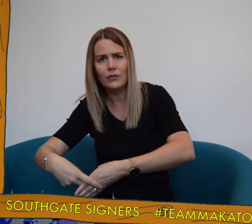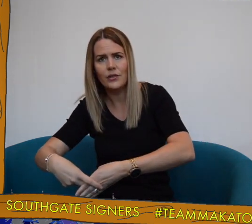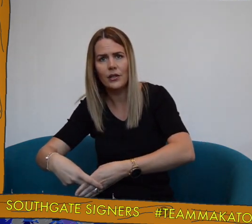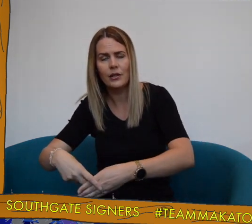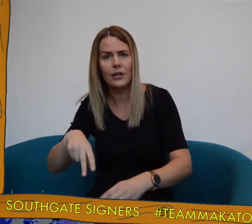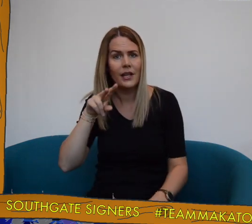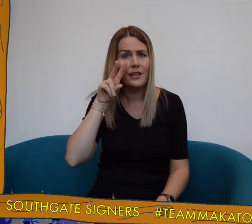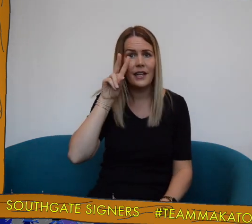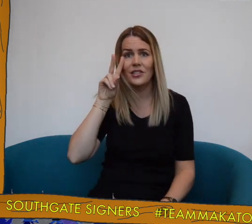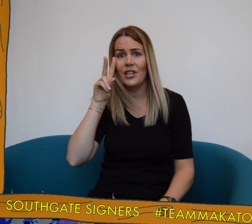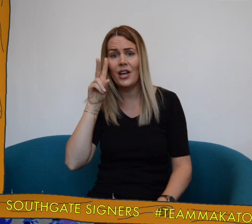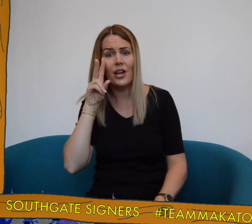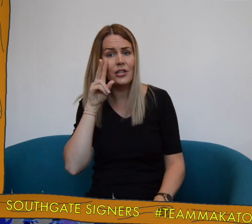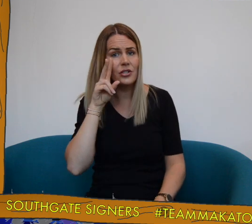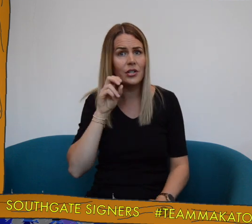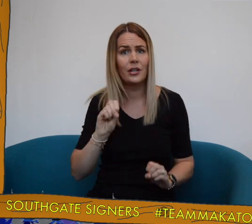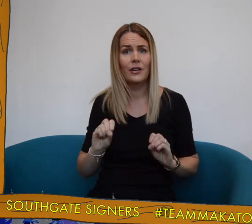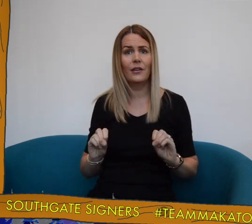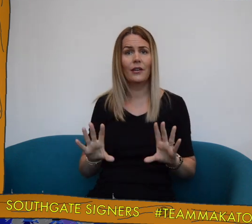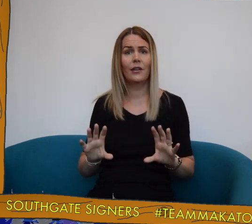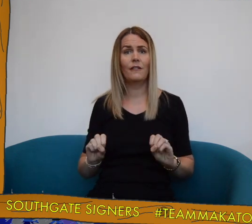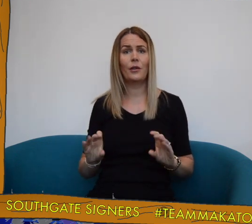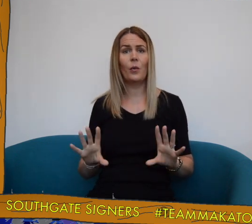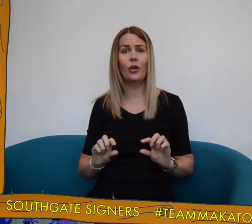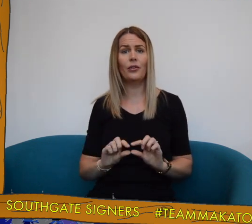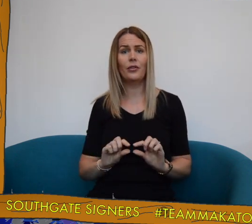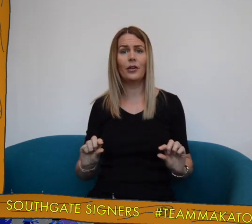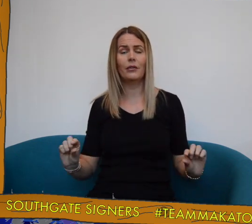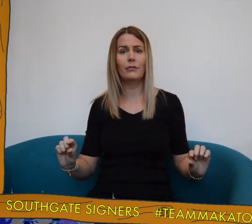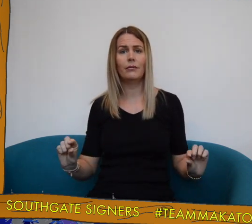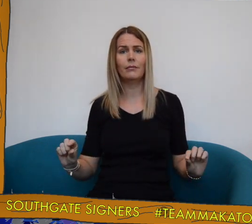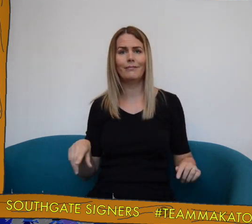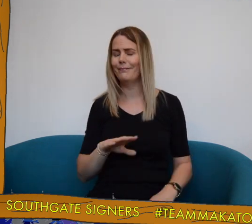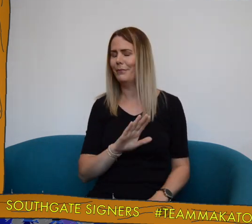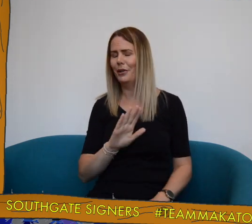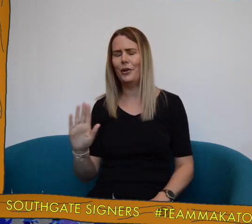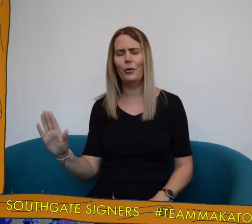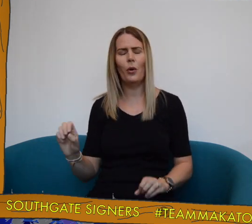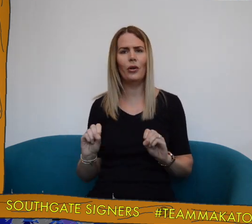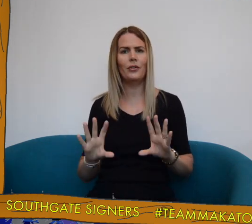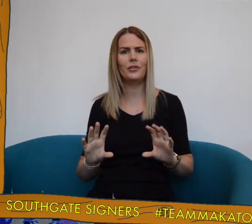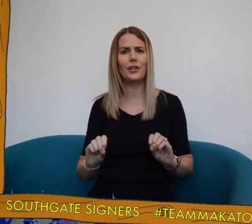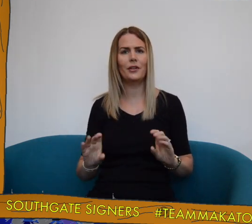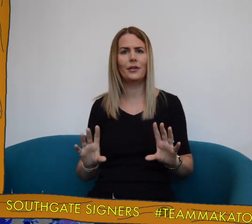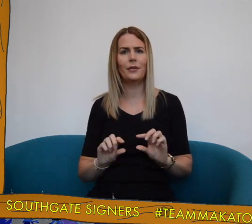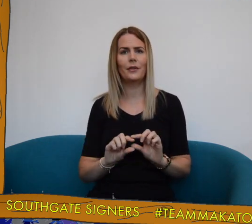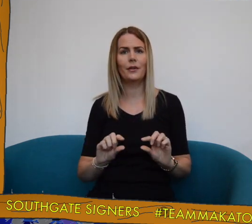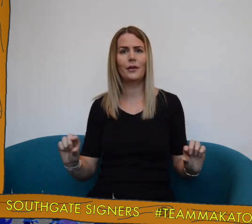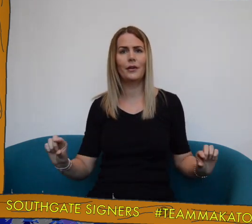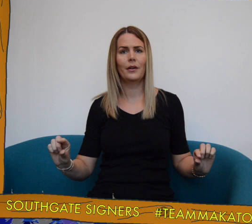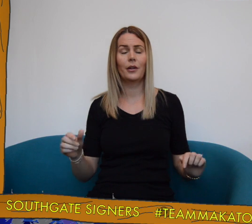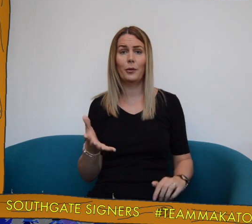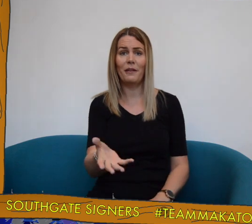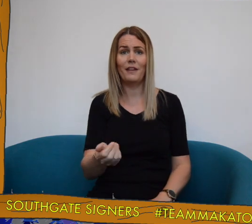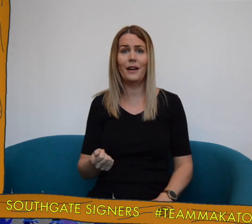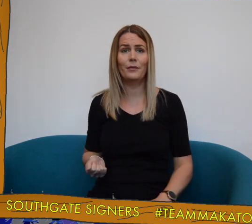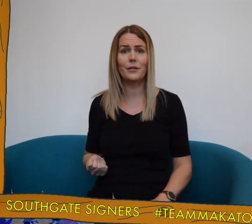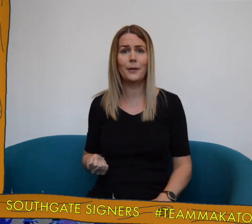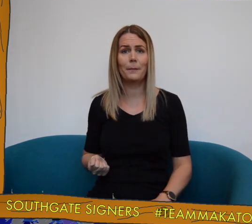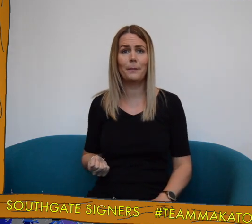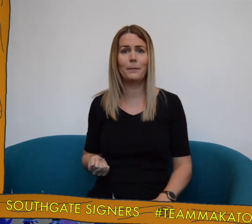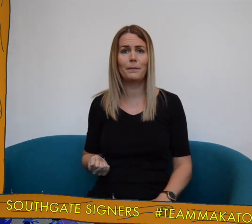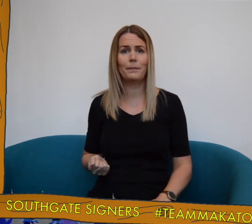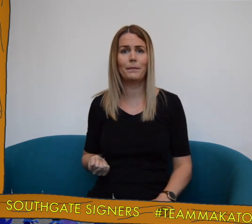the ground. They searched for the wand but no wand could be